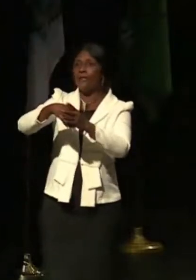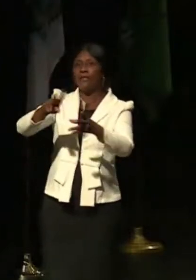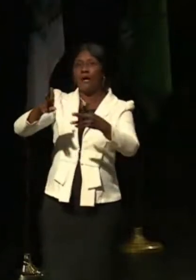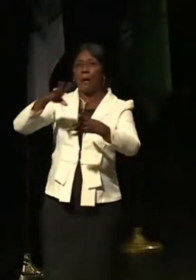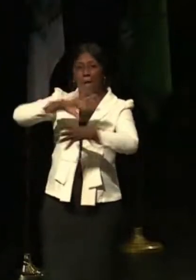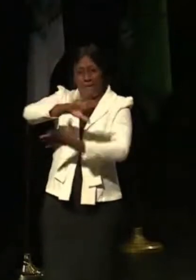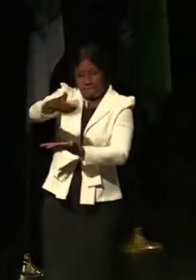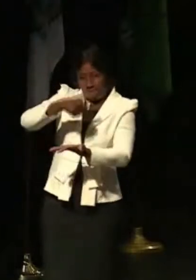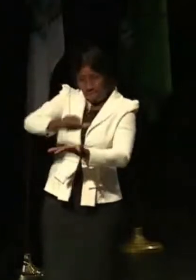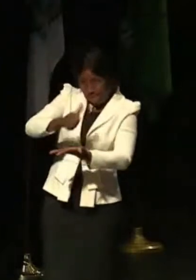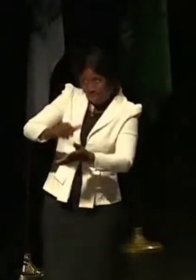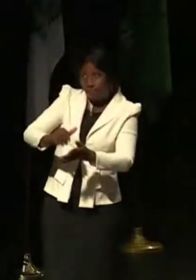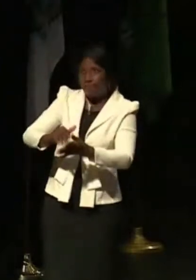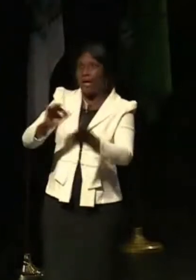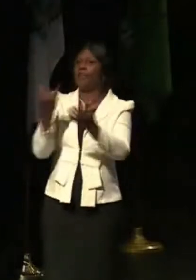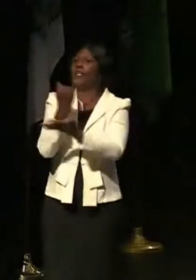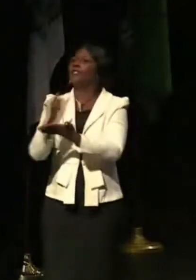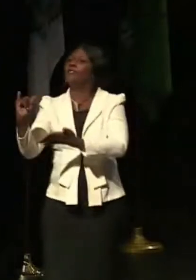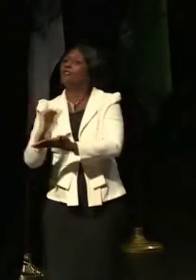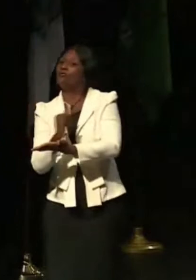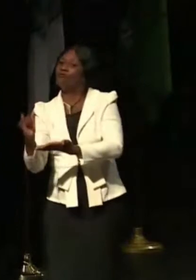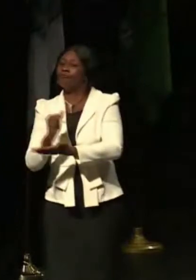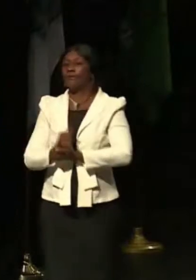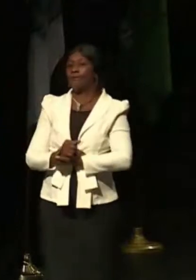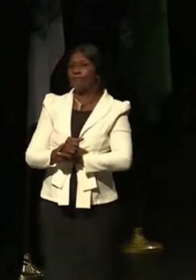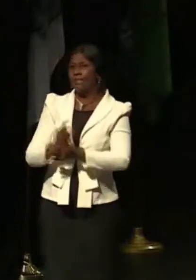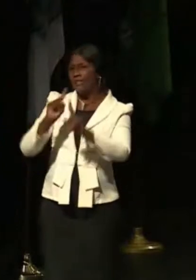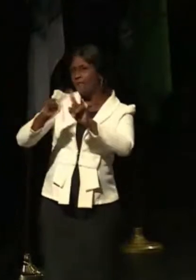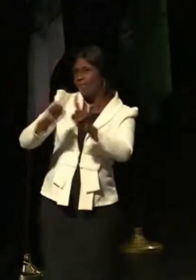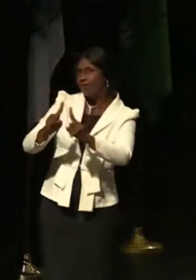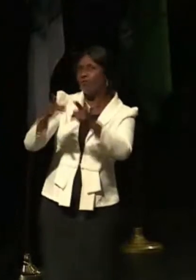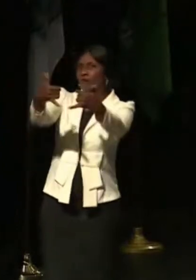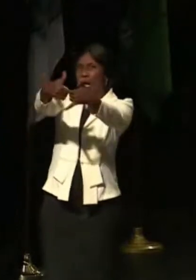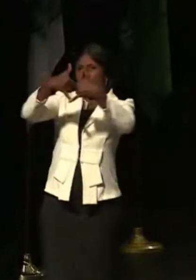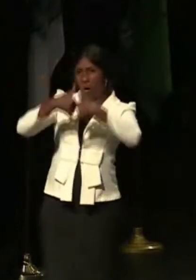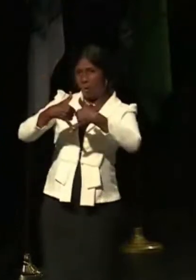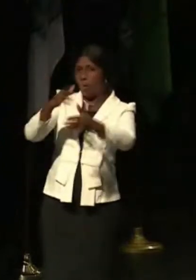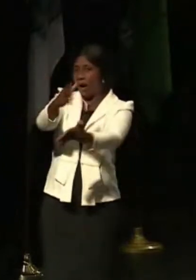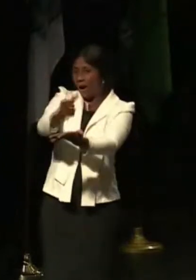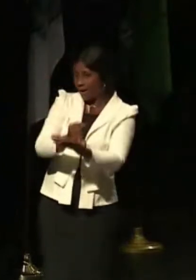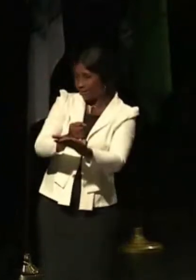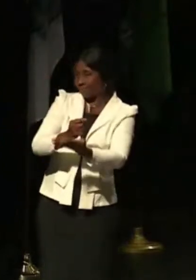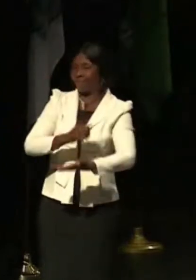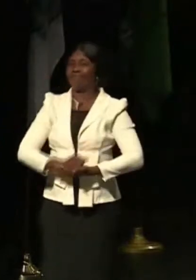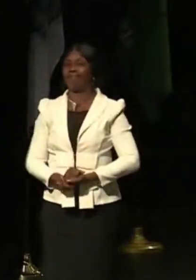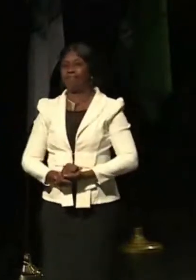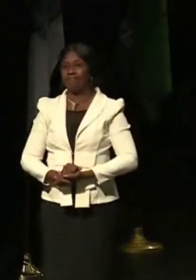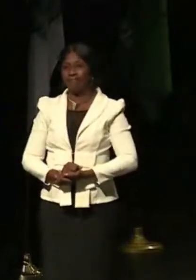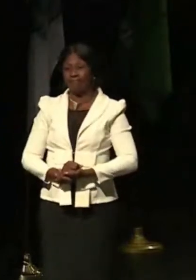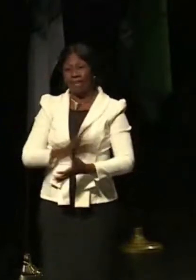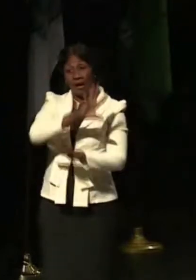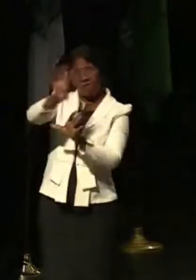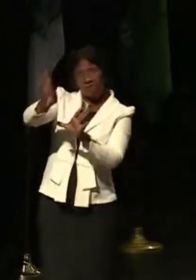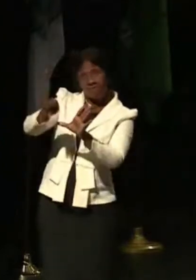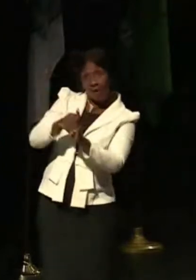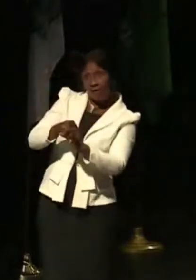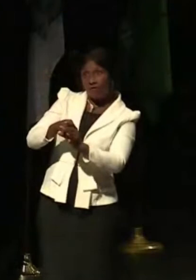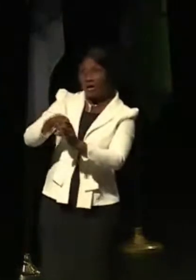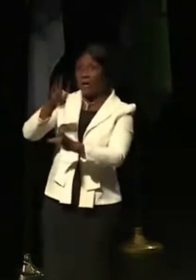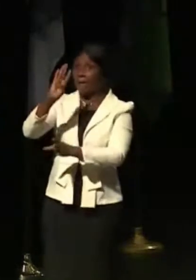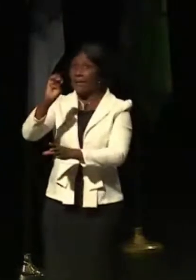awarded by several institutions, including the Trinidad and Tobago Bureau of Standards, the